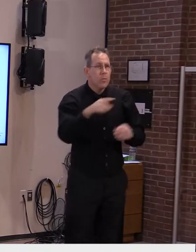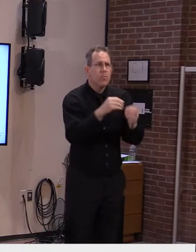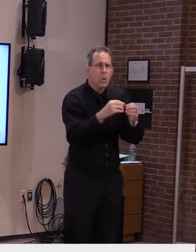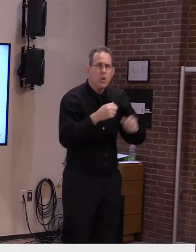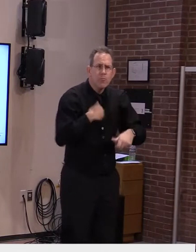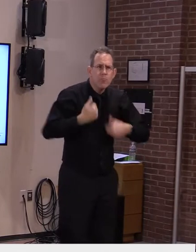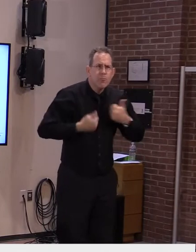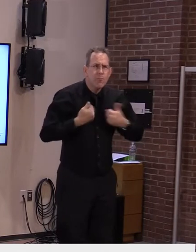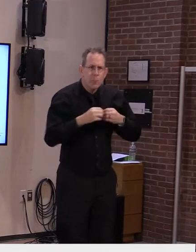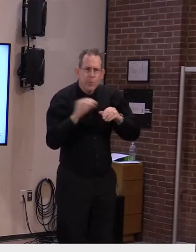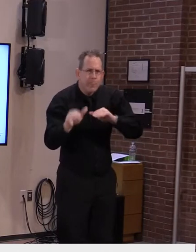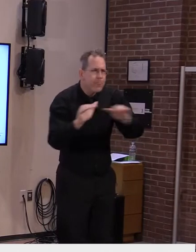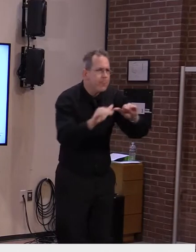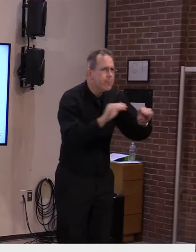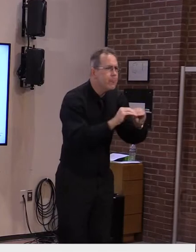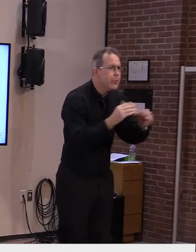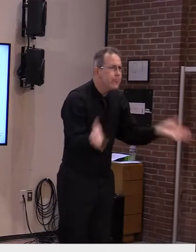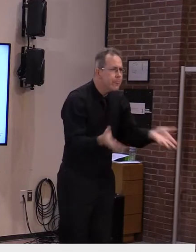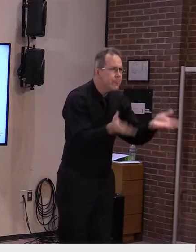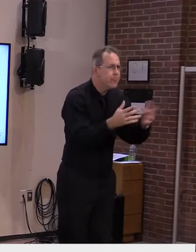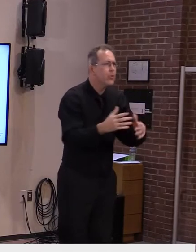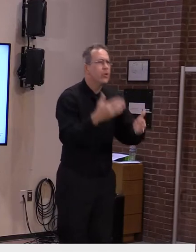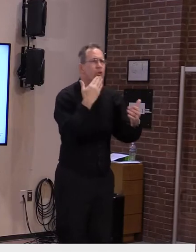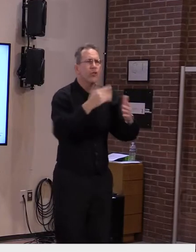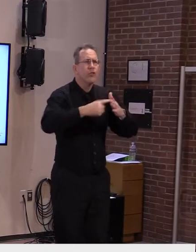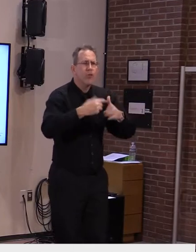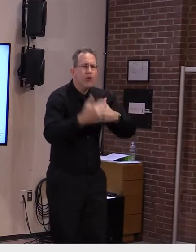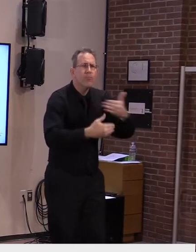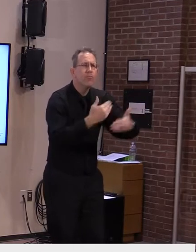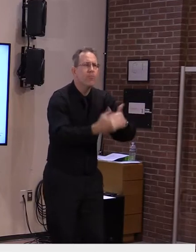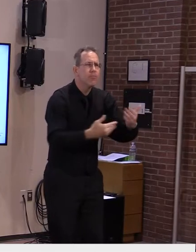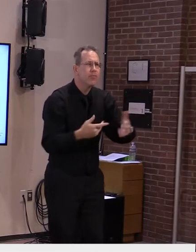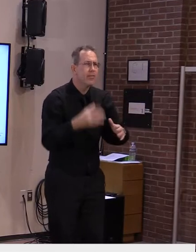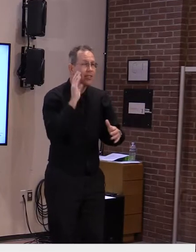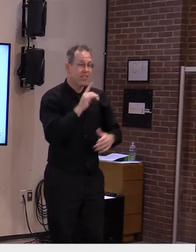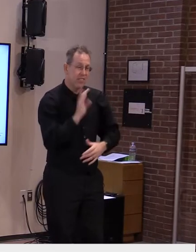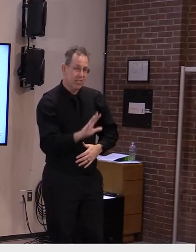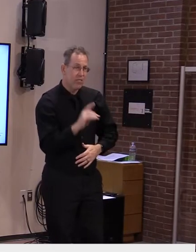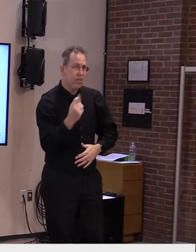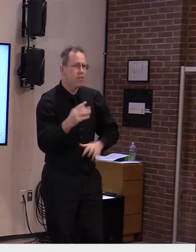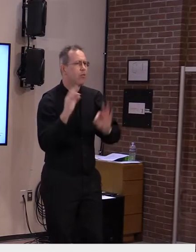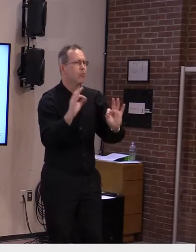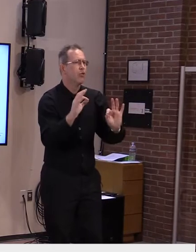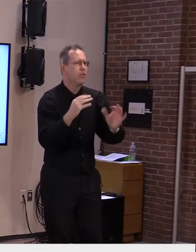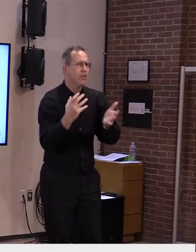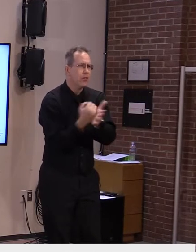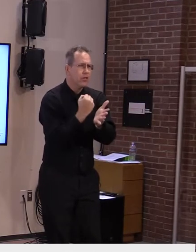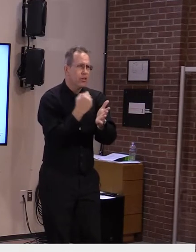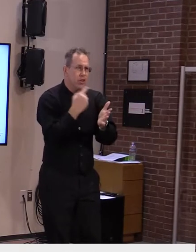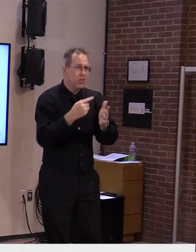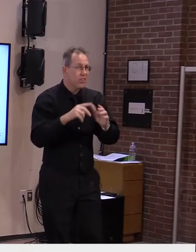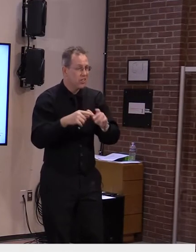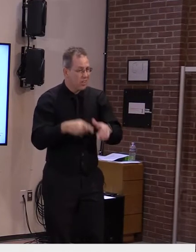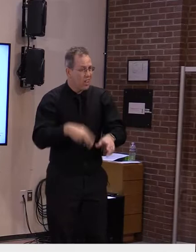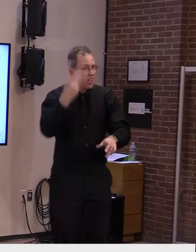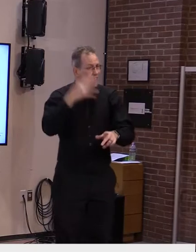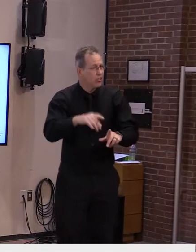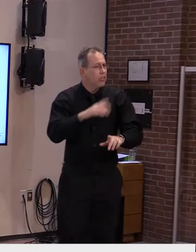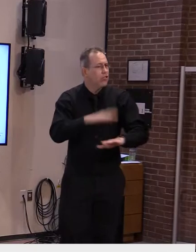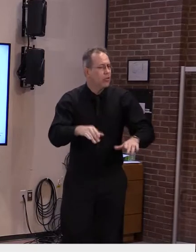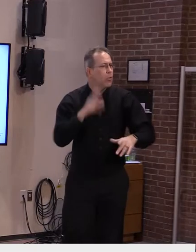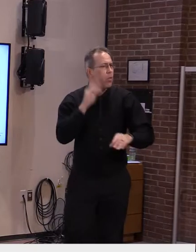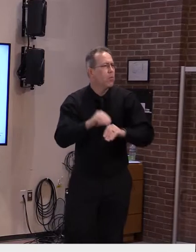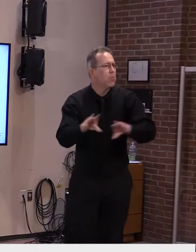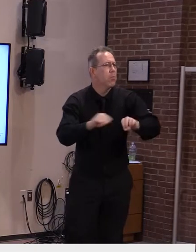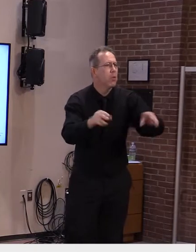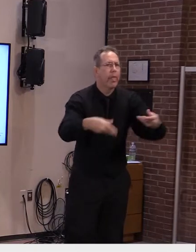critical because that age group continues to have about double the case rate of all the other age groups when you look at the most recent data. So really